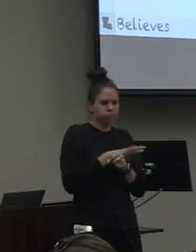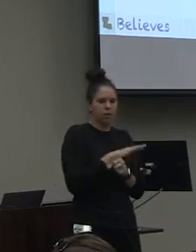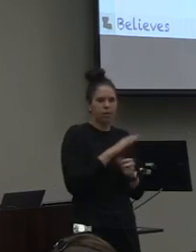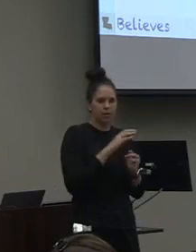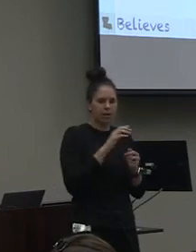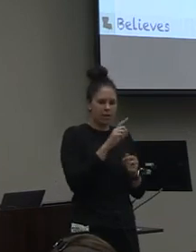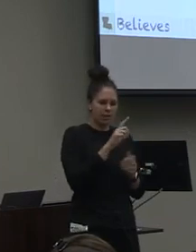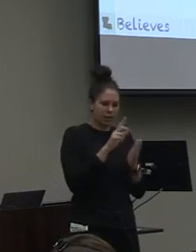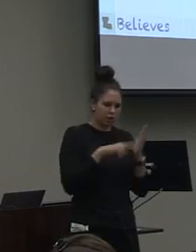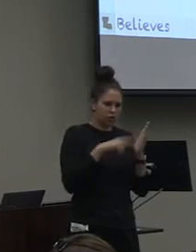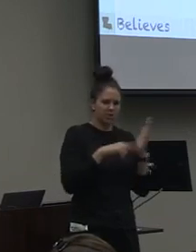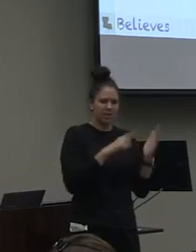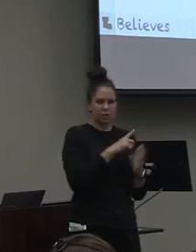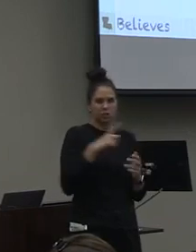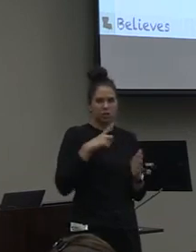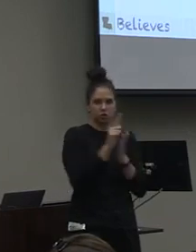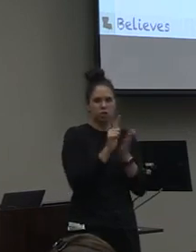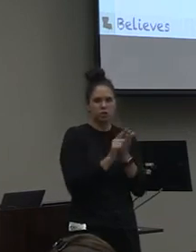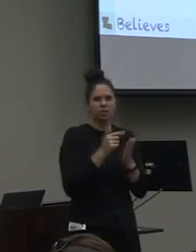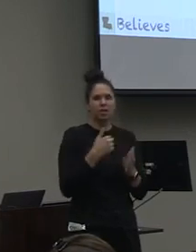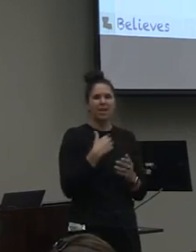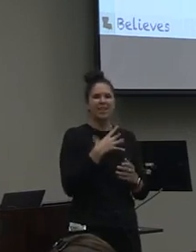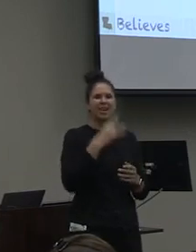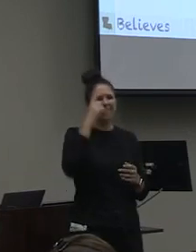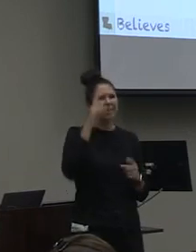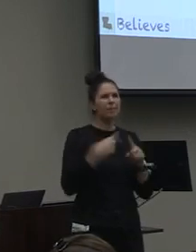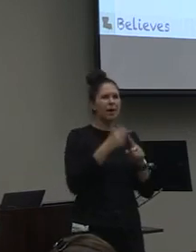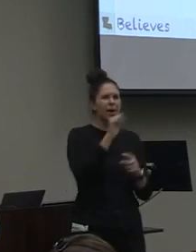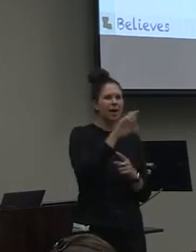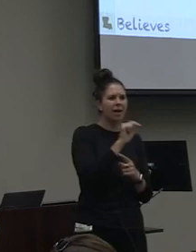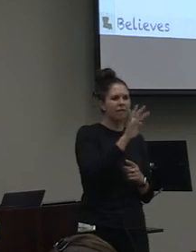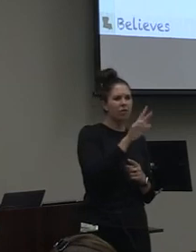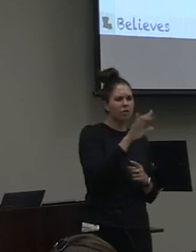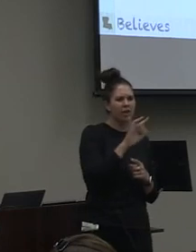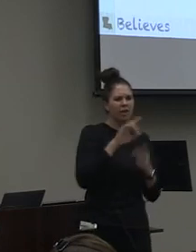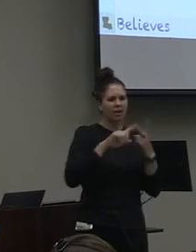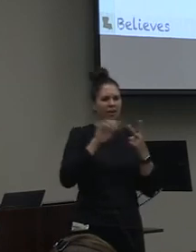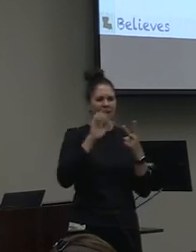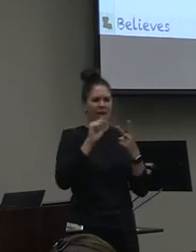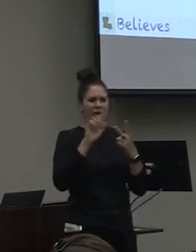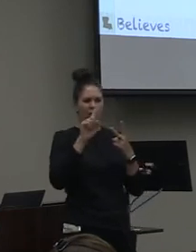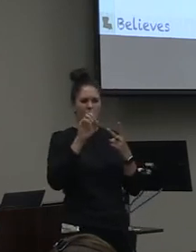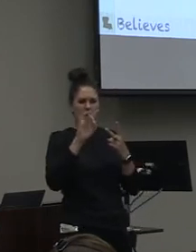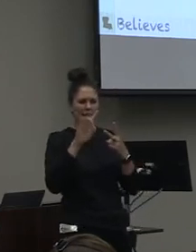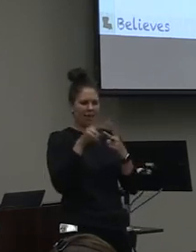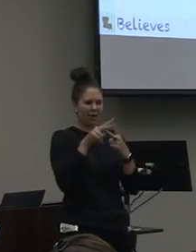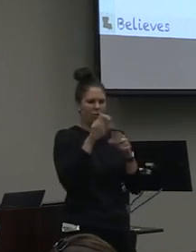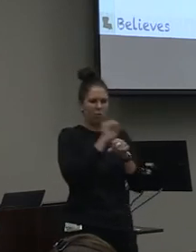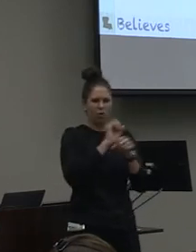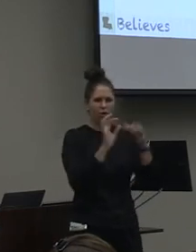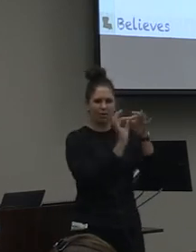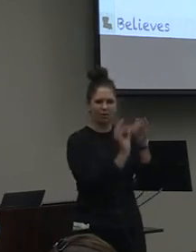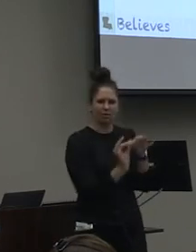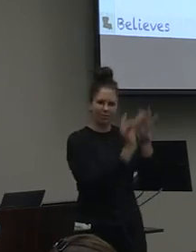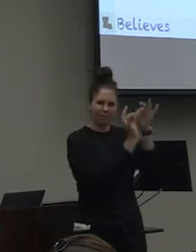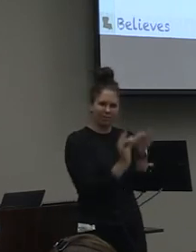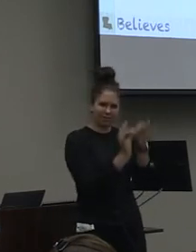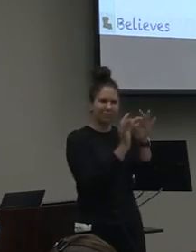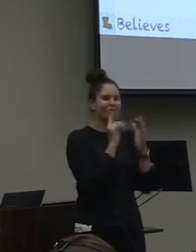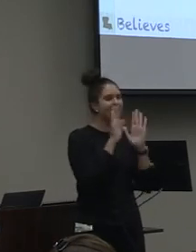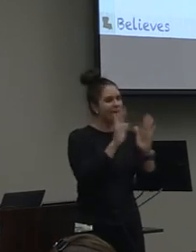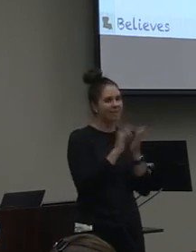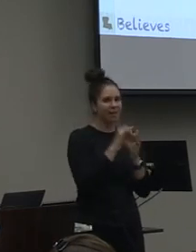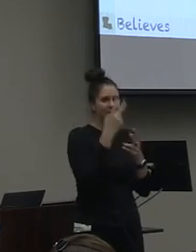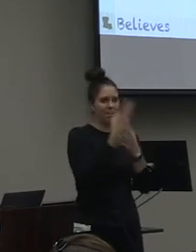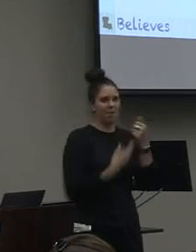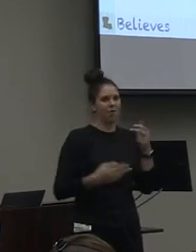of literacy legislation. I will say I like to think of Act 438 and Act 108 really working in tandem. So it's great that both